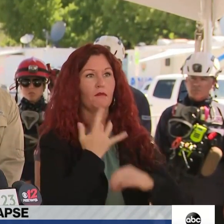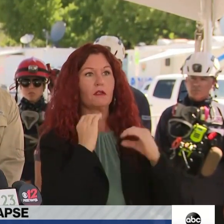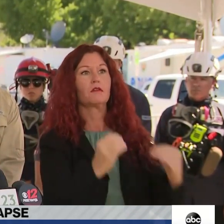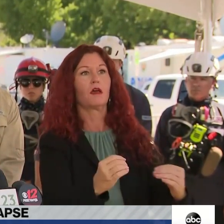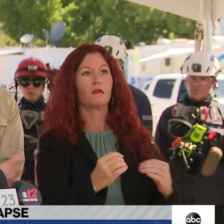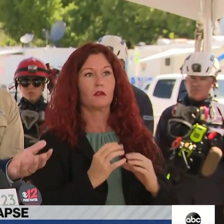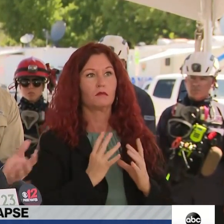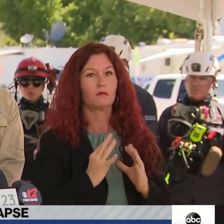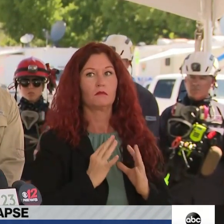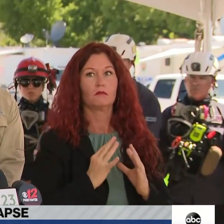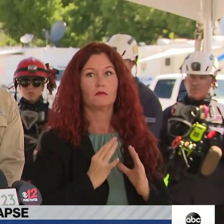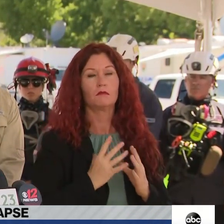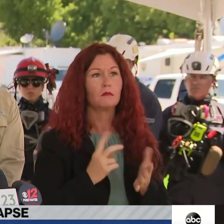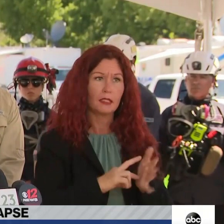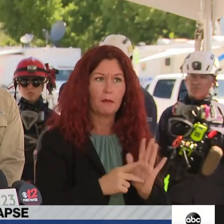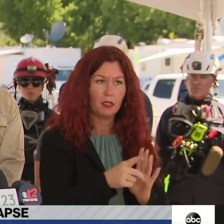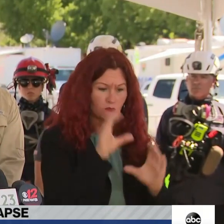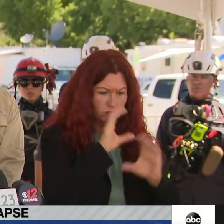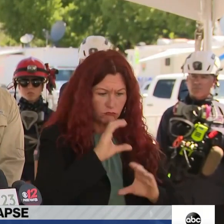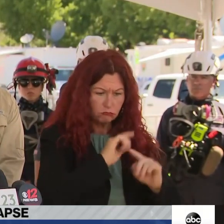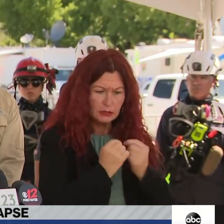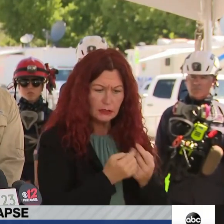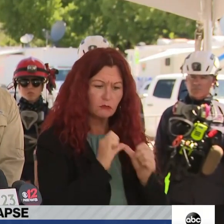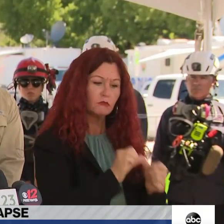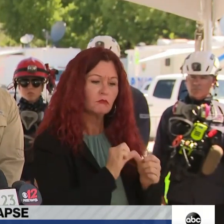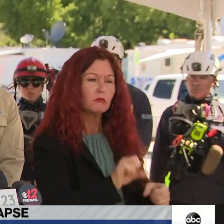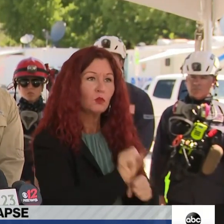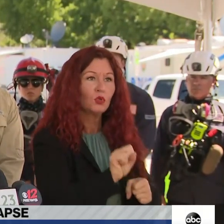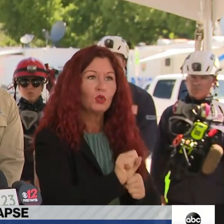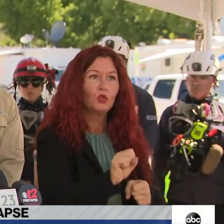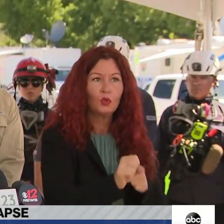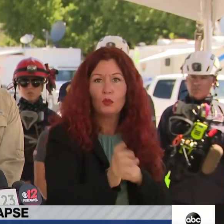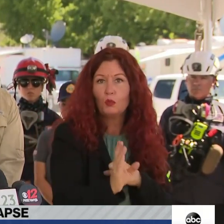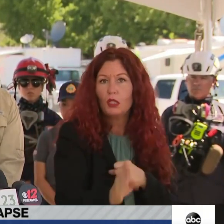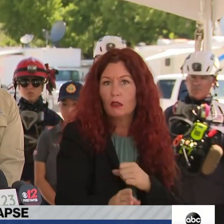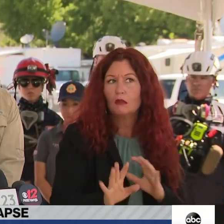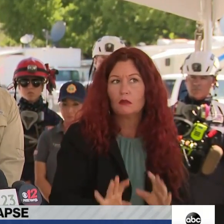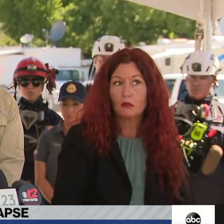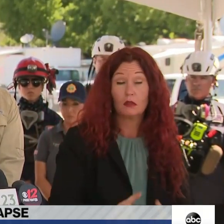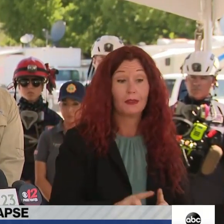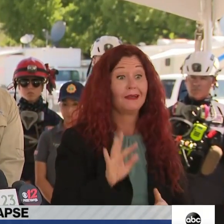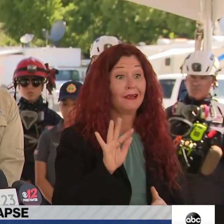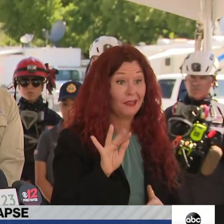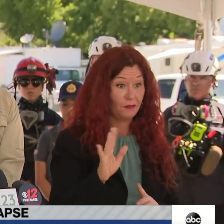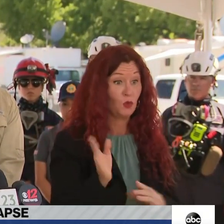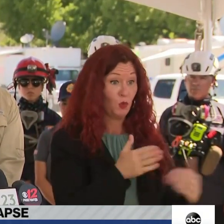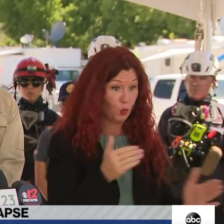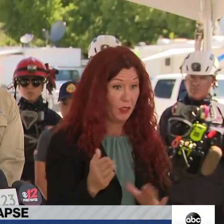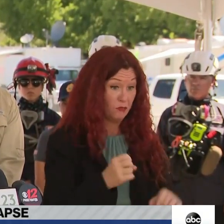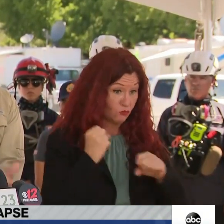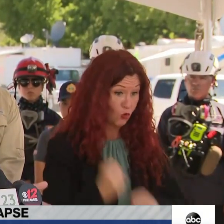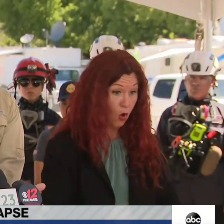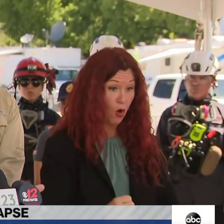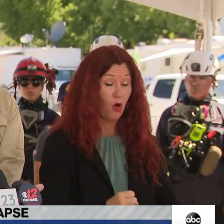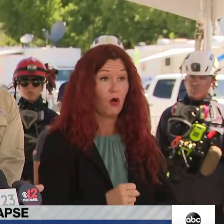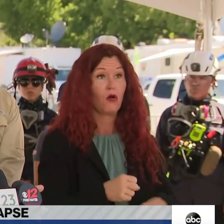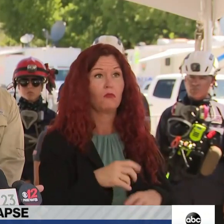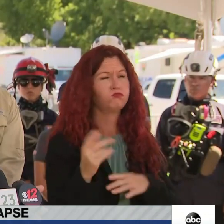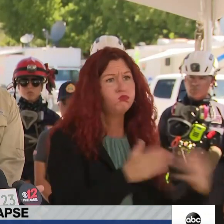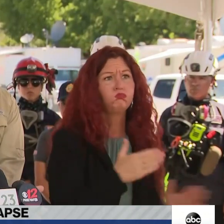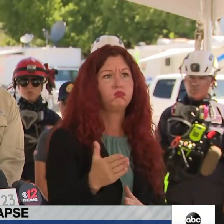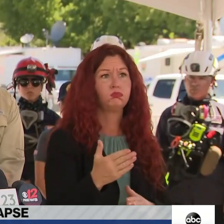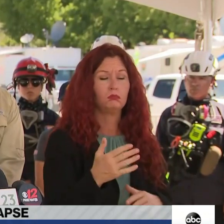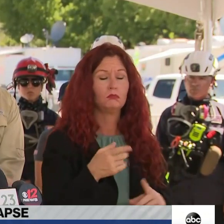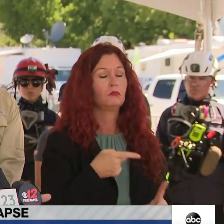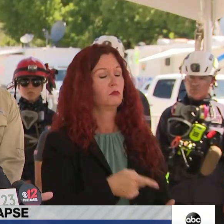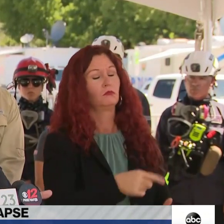real, real hazard. And I would imagine it would likely cause them to do a work stoppage. So taking the building down, given the fact that the storm